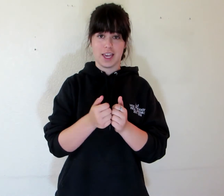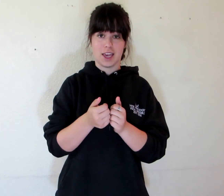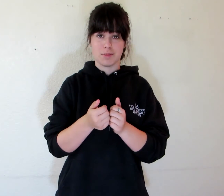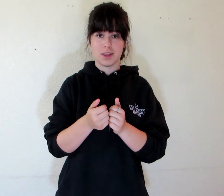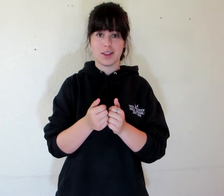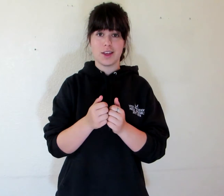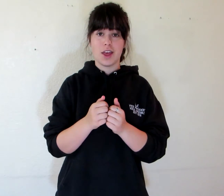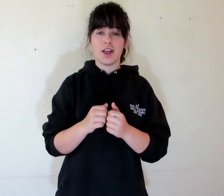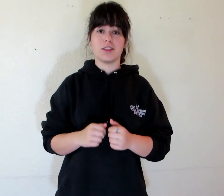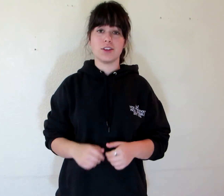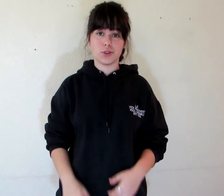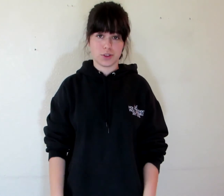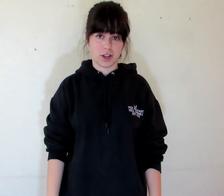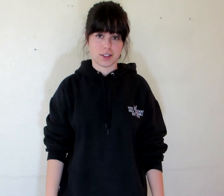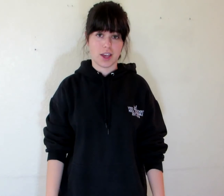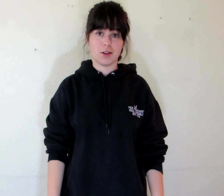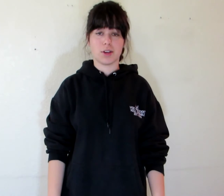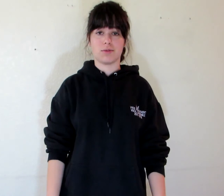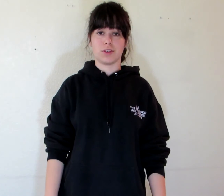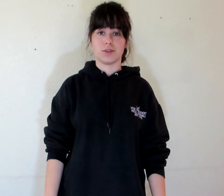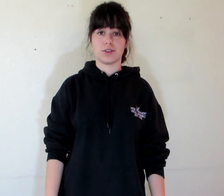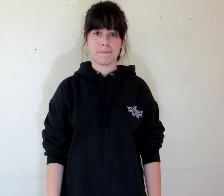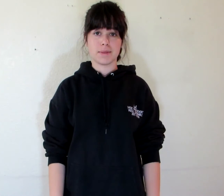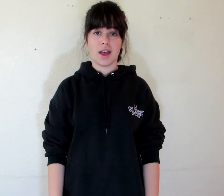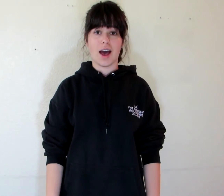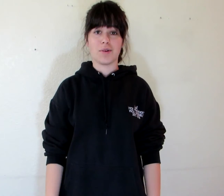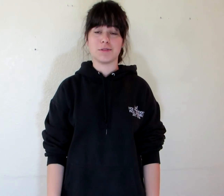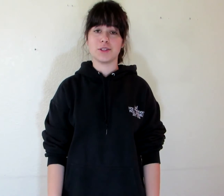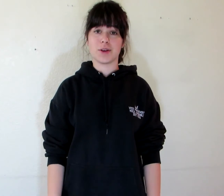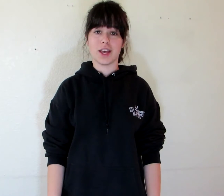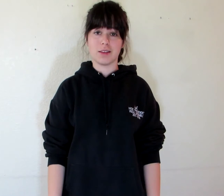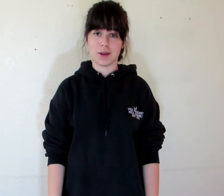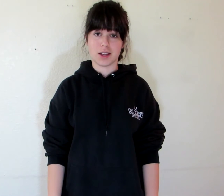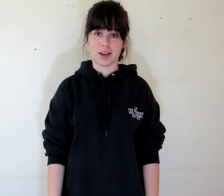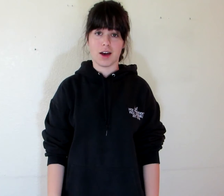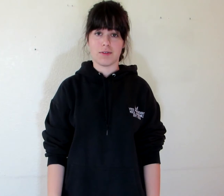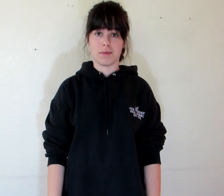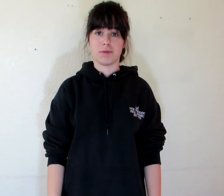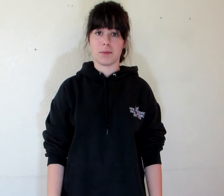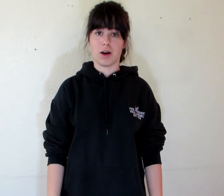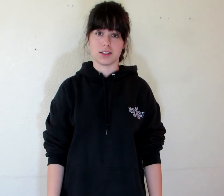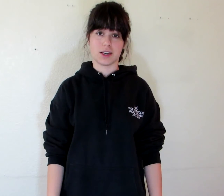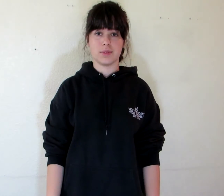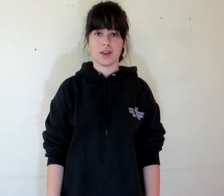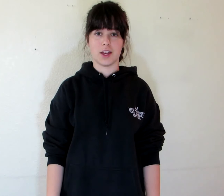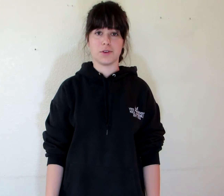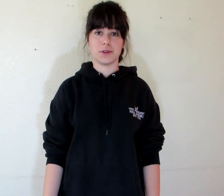game. These 2 signs can be confused. However, you can get the meaning of them from context if you were to